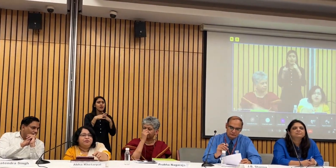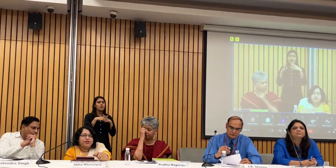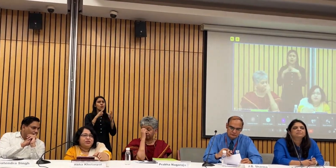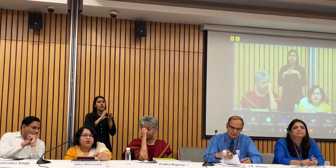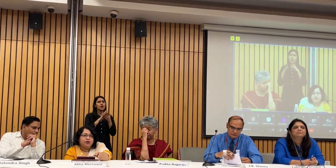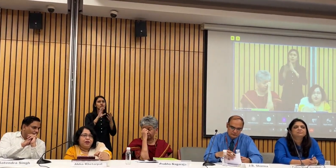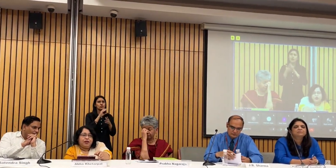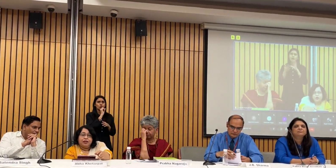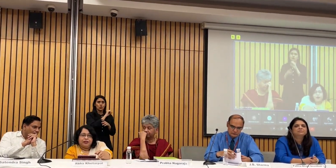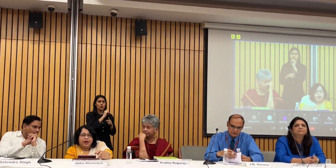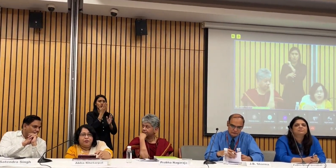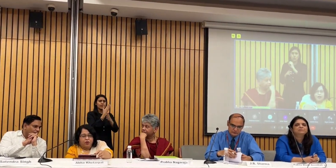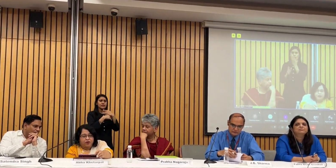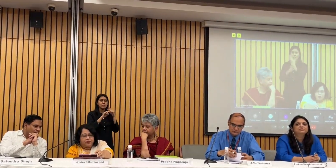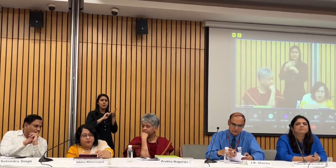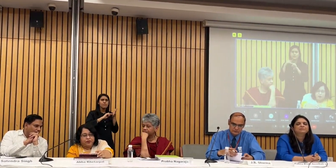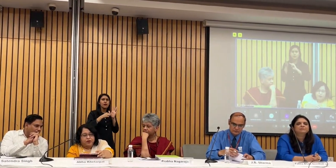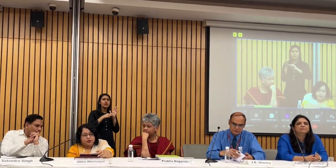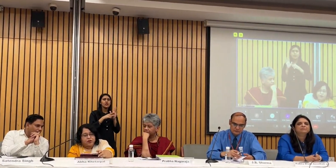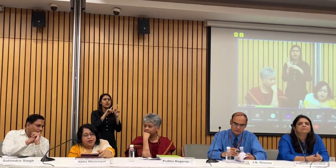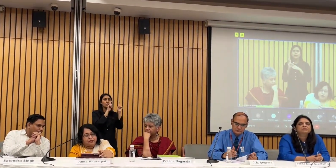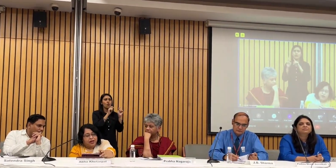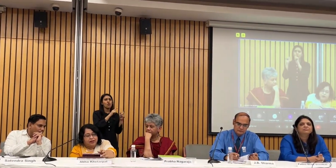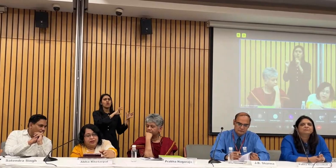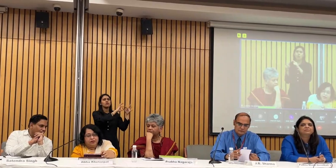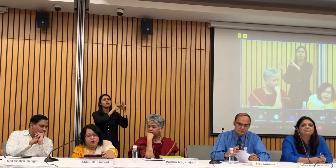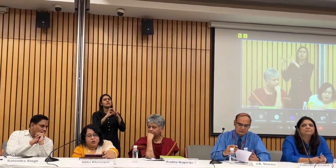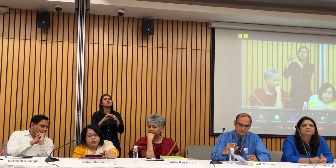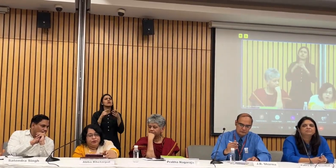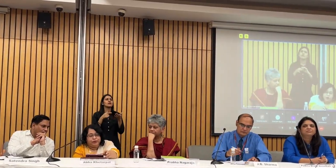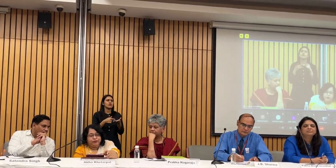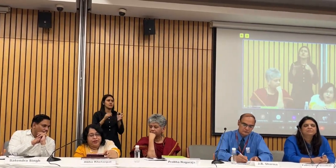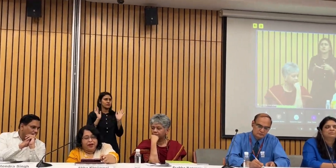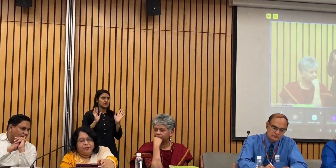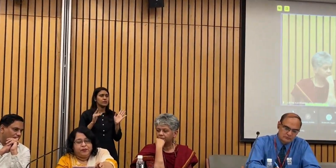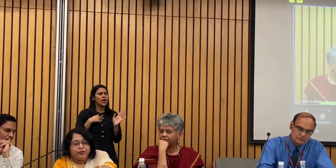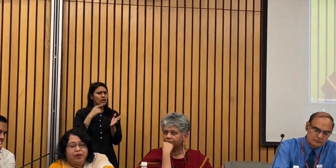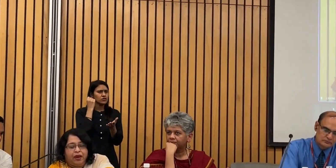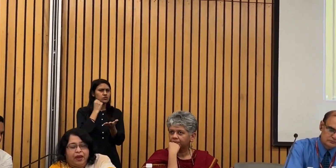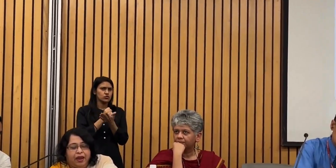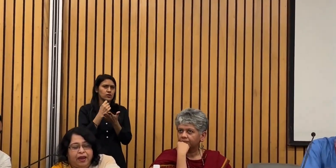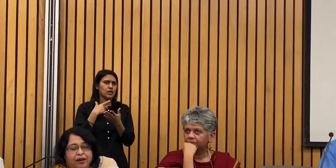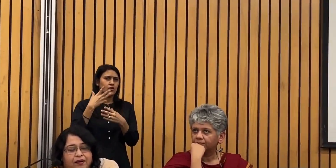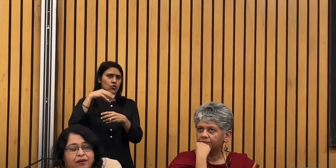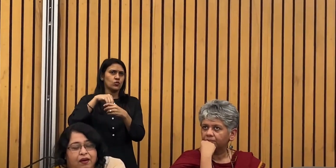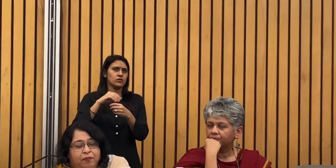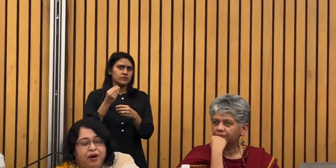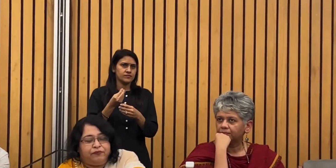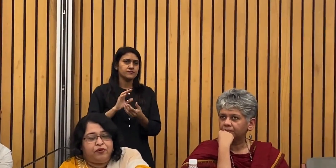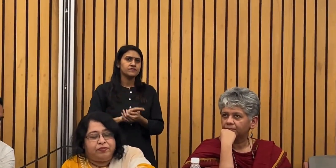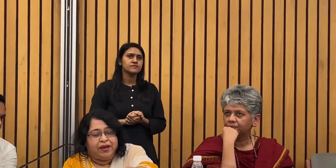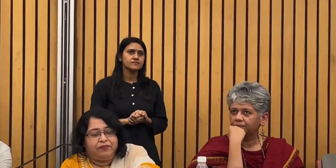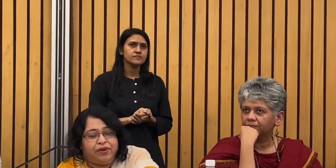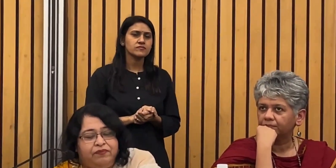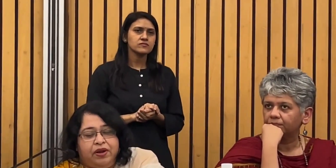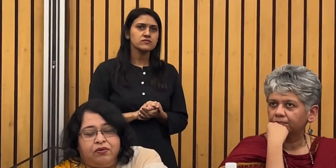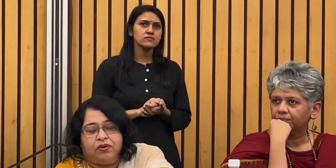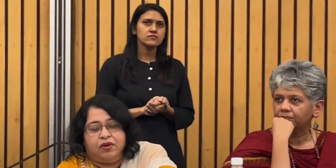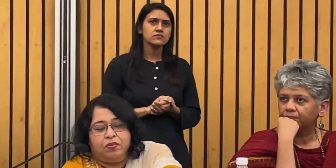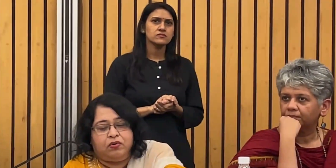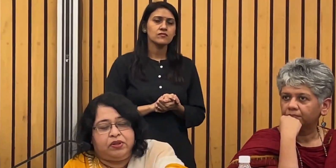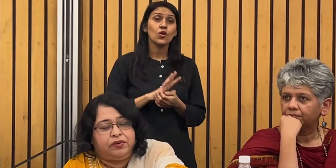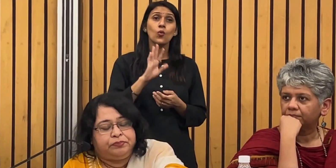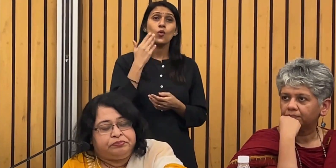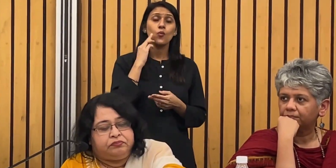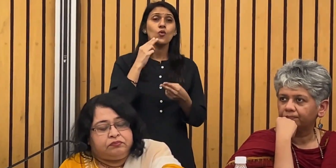disability is based on that model. So I think we should include that. And apart from that, when we are